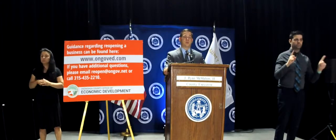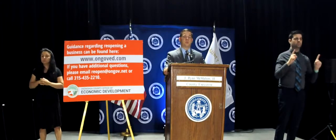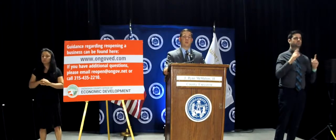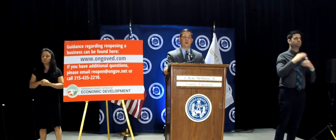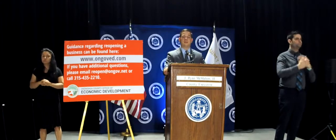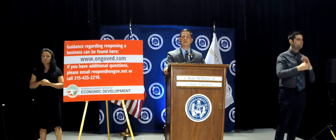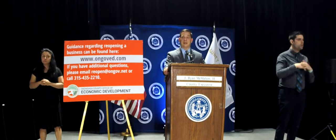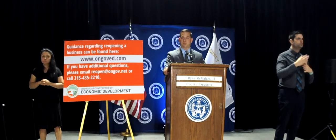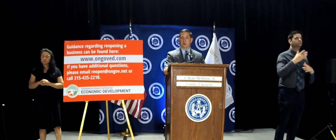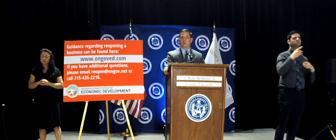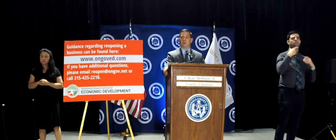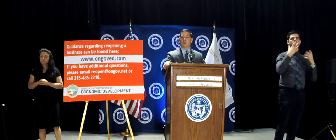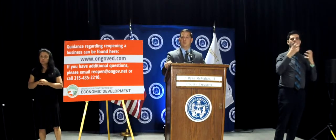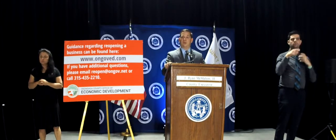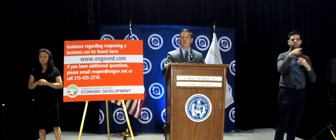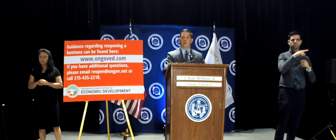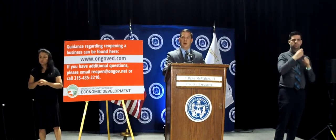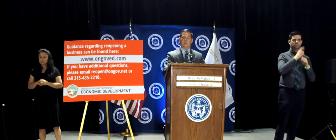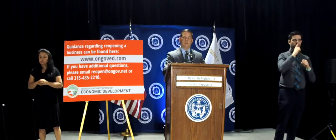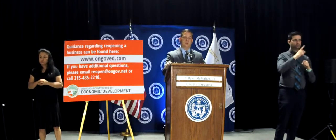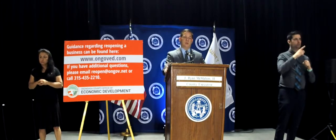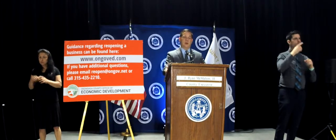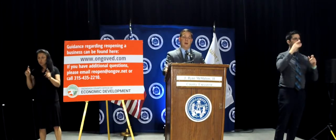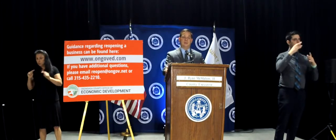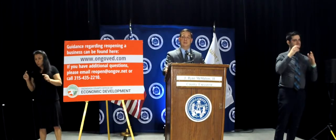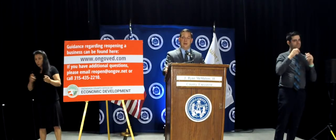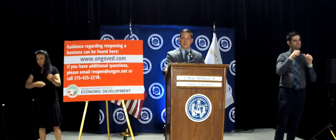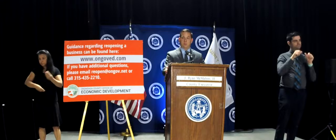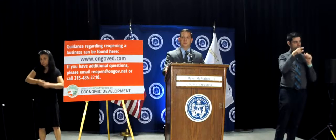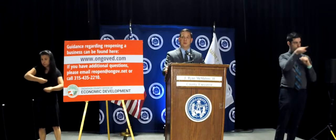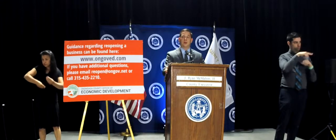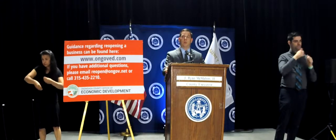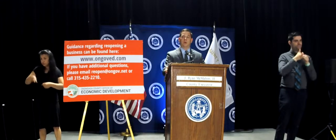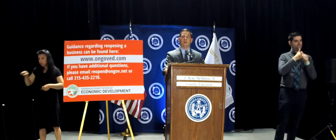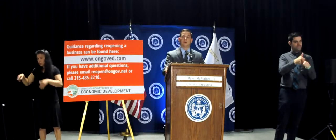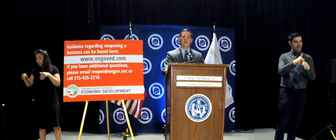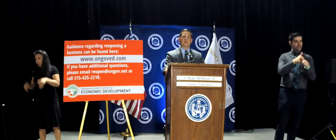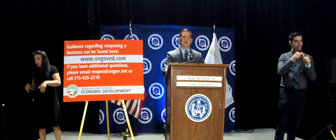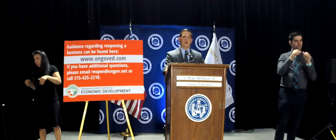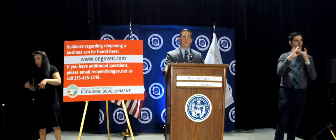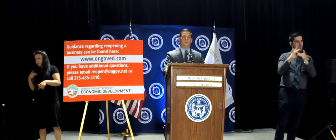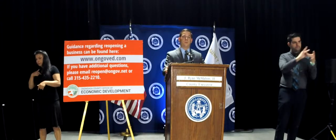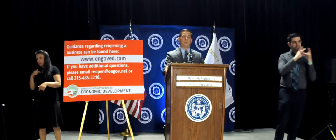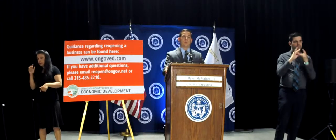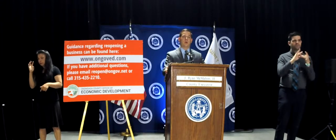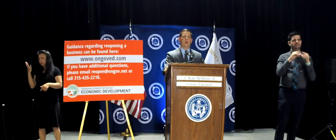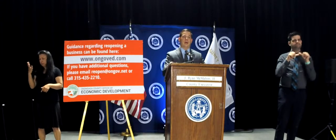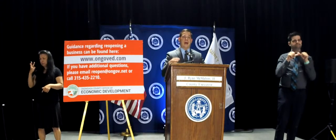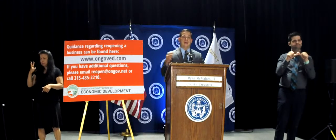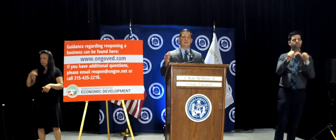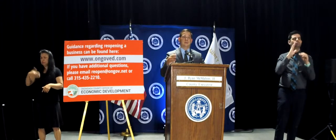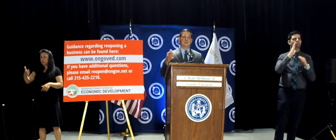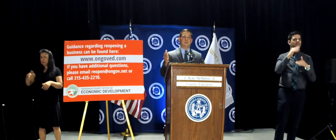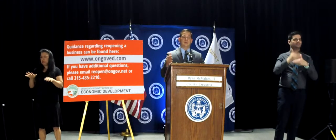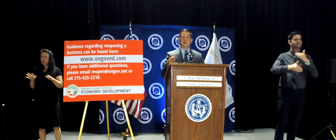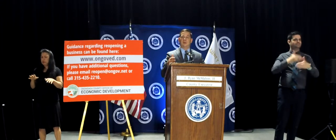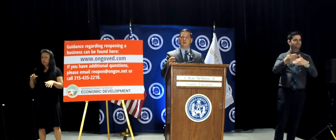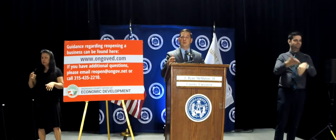there is people that are desperate who are in phase 4 now, desperate to get open. So we owe